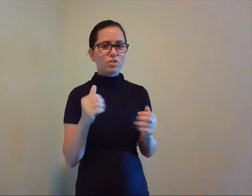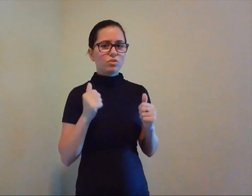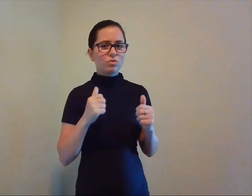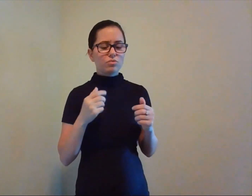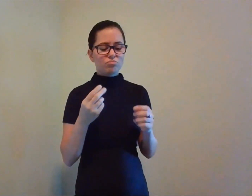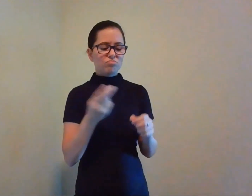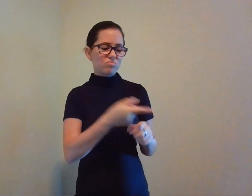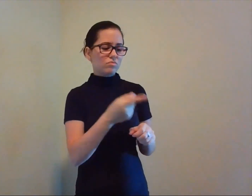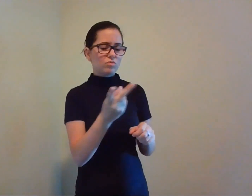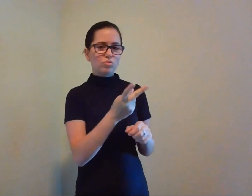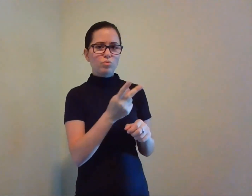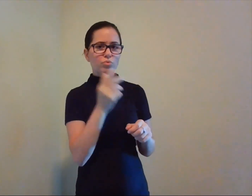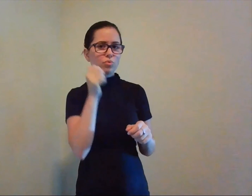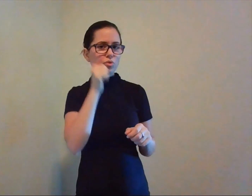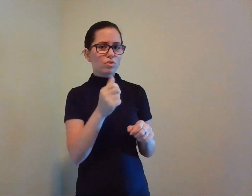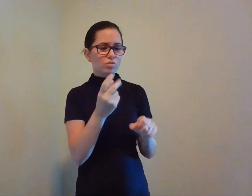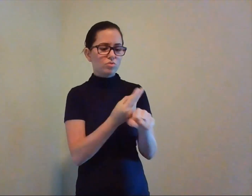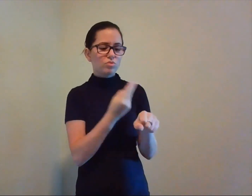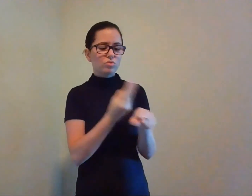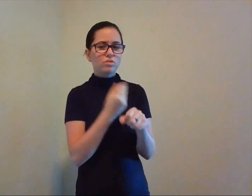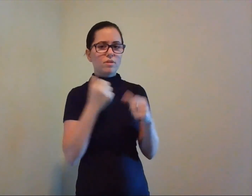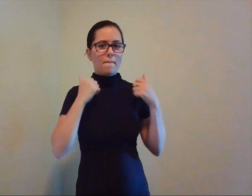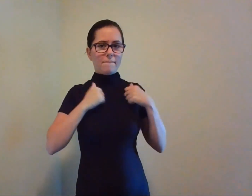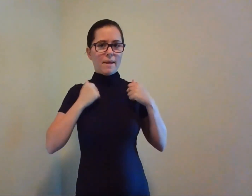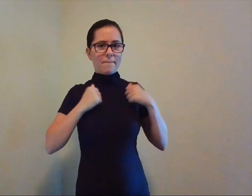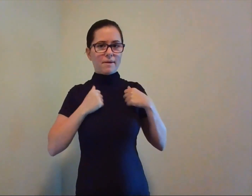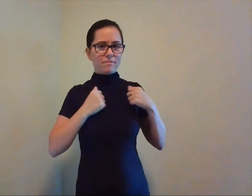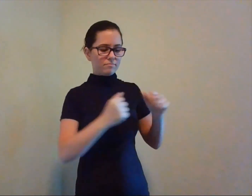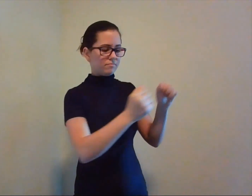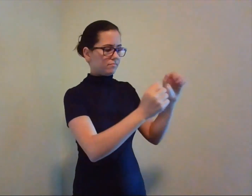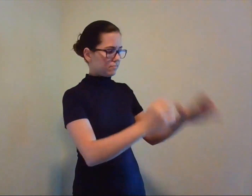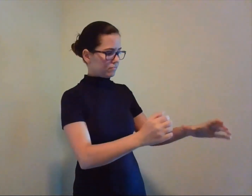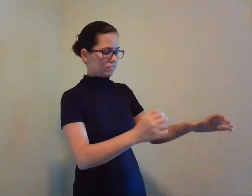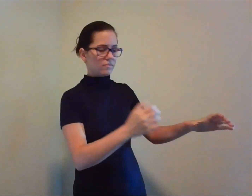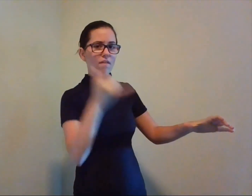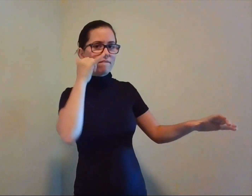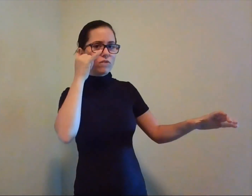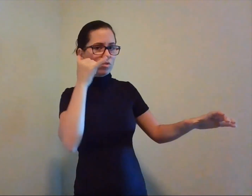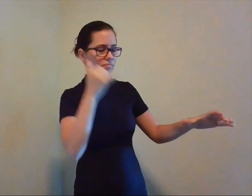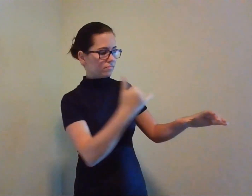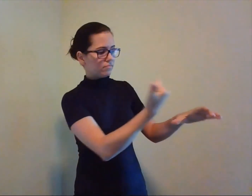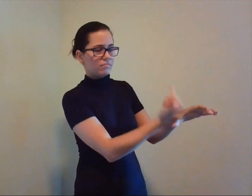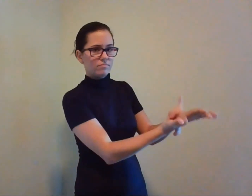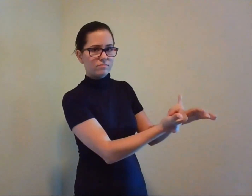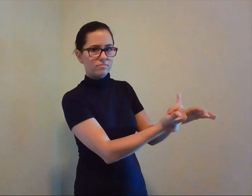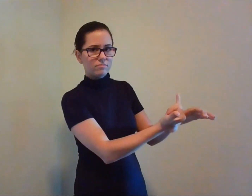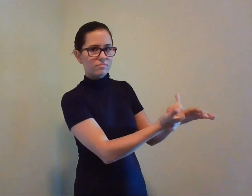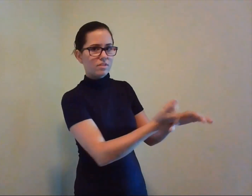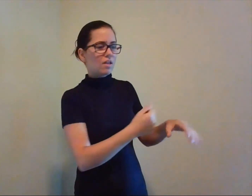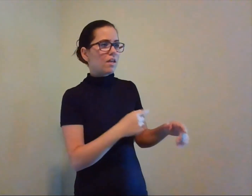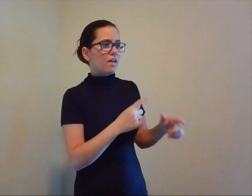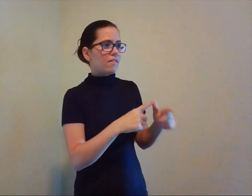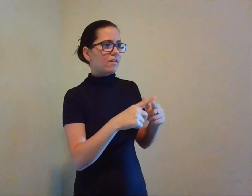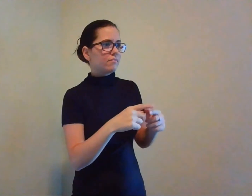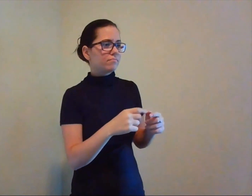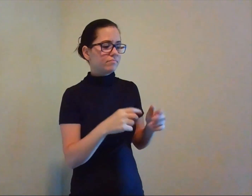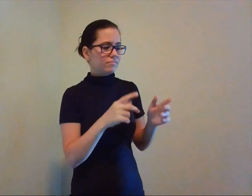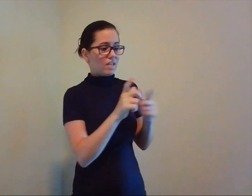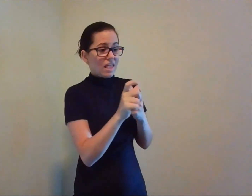you got to. And then she would look at the picture, and then Chrissy would be like, yeah, too much butt. And then she would go back and she would do it again, and she would